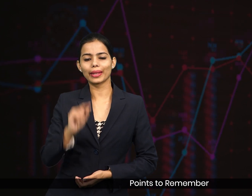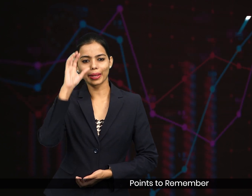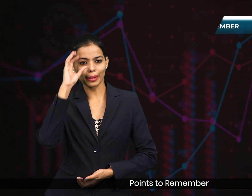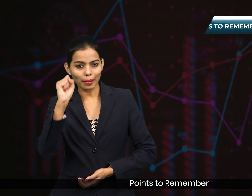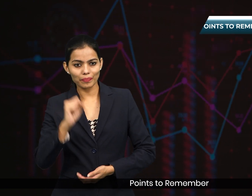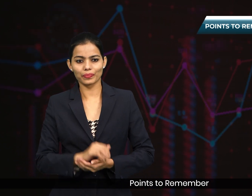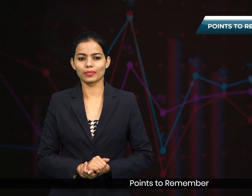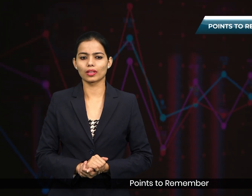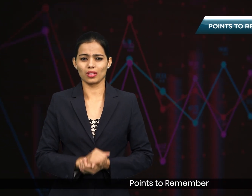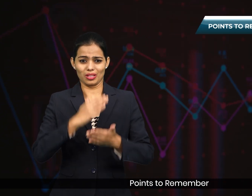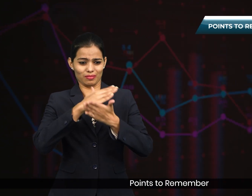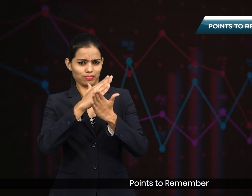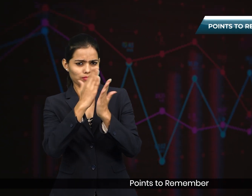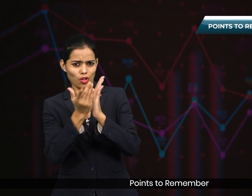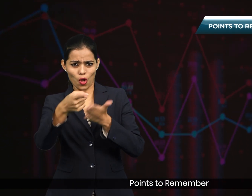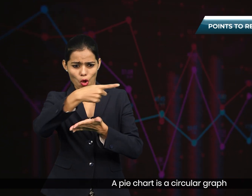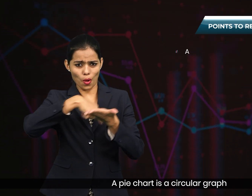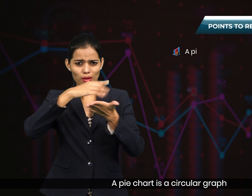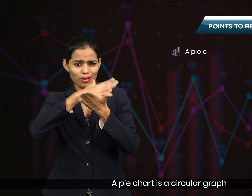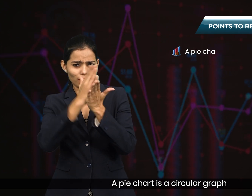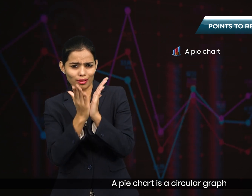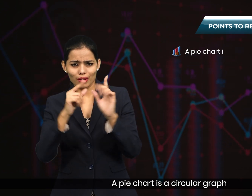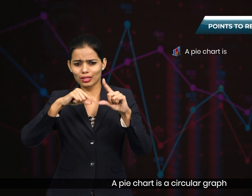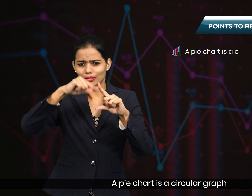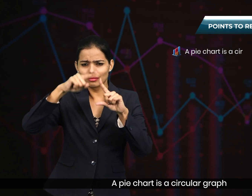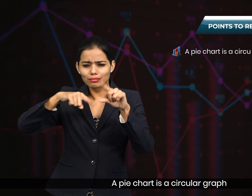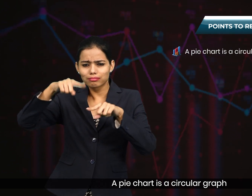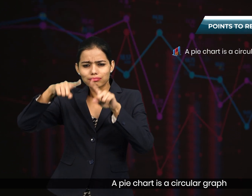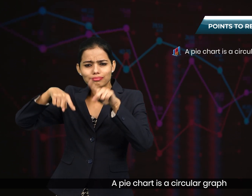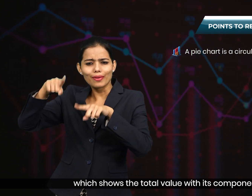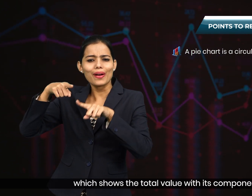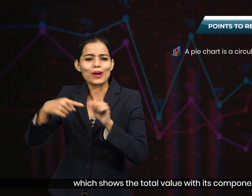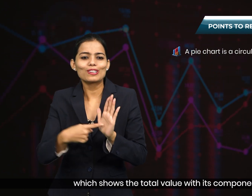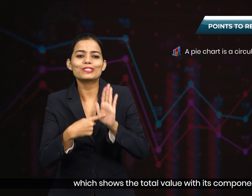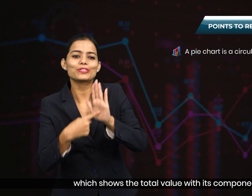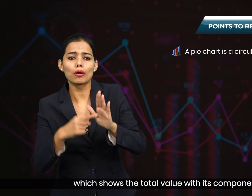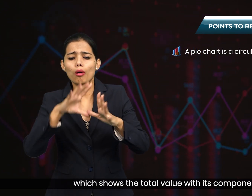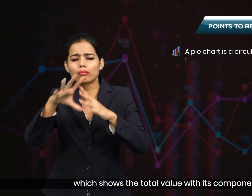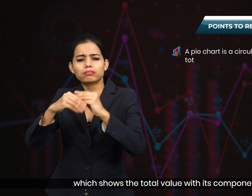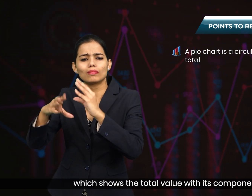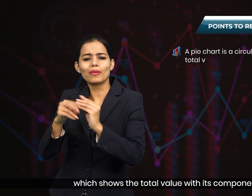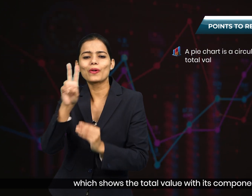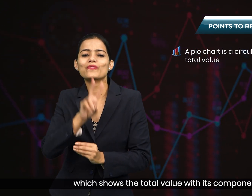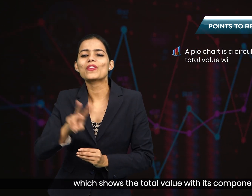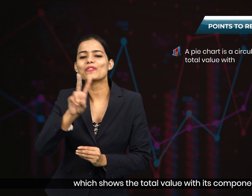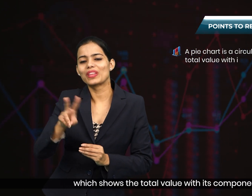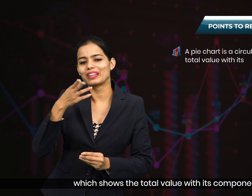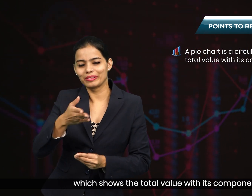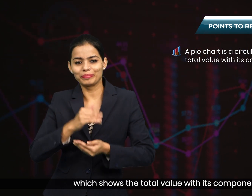Points to remember. A pie chart is a circular graph which shows the total value with its